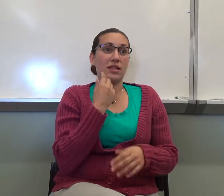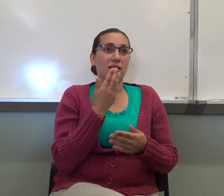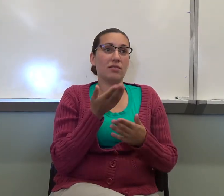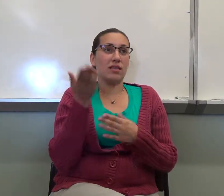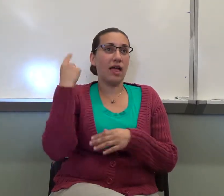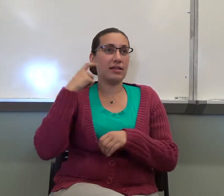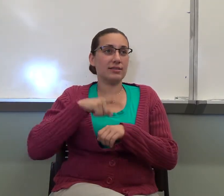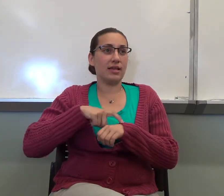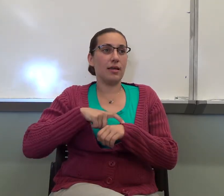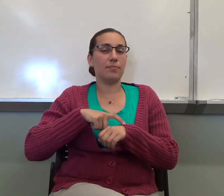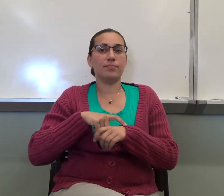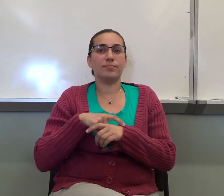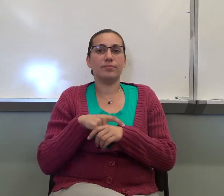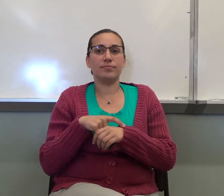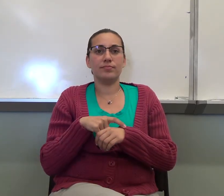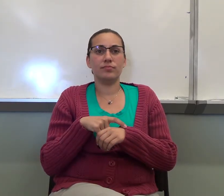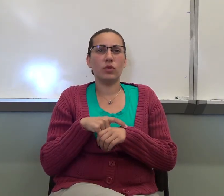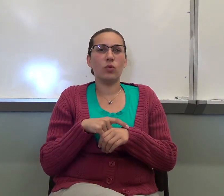introductory ideas in section 11.1.